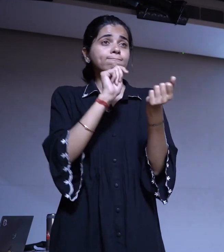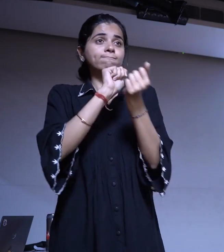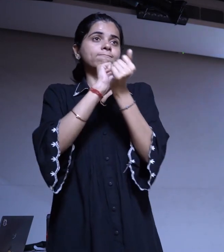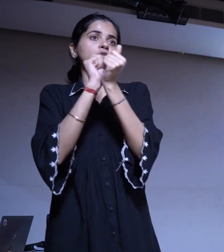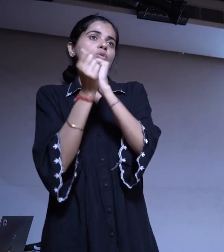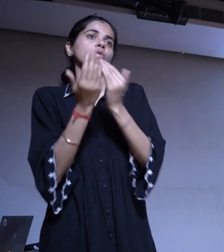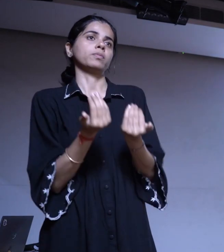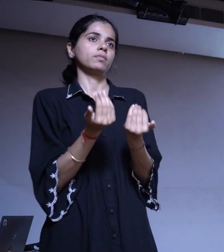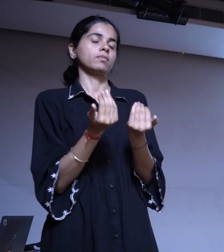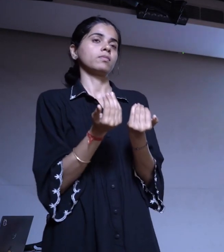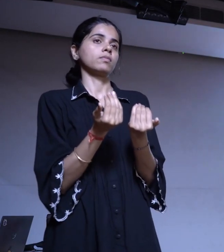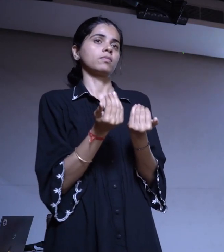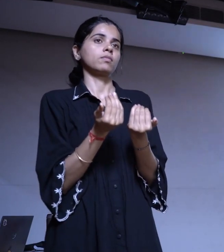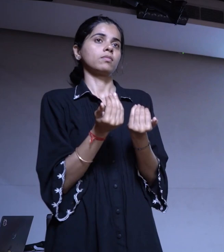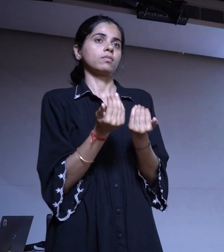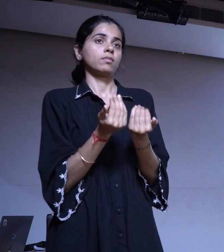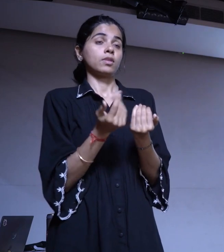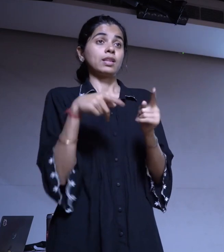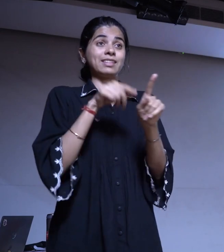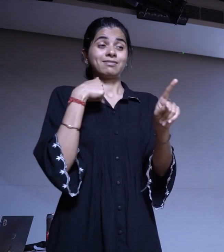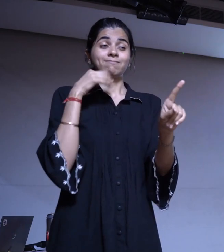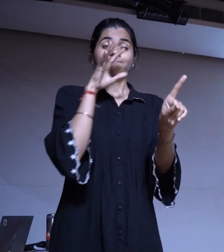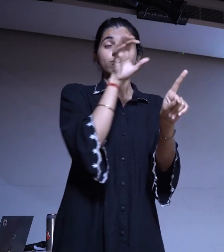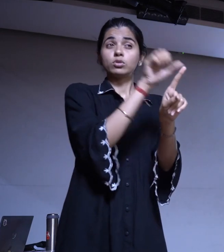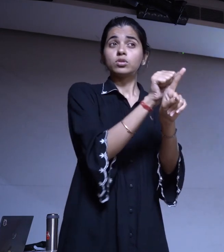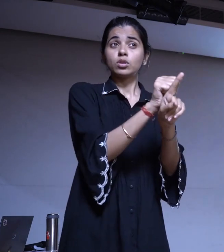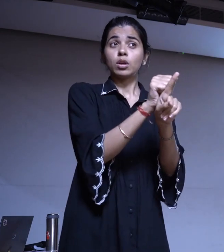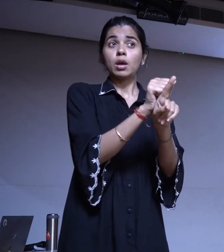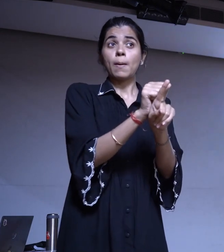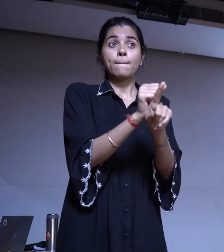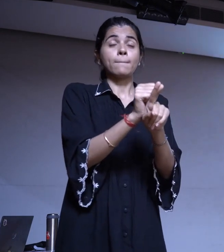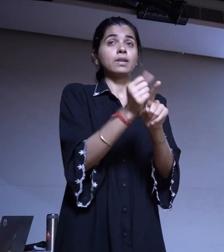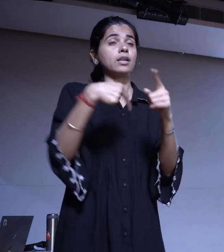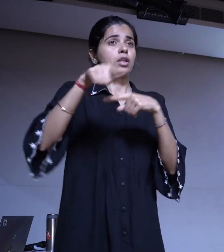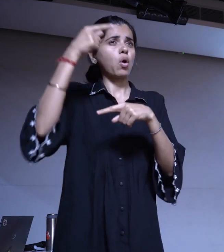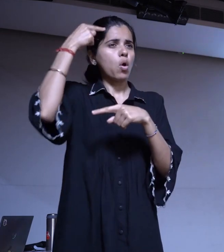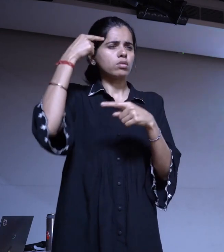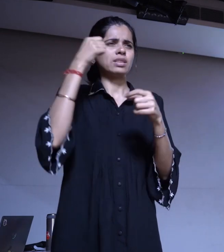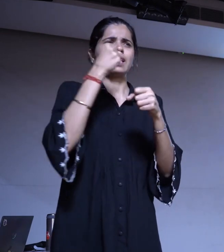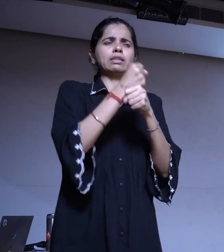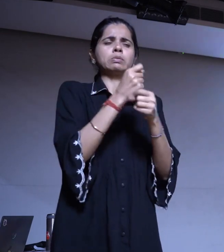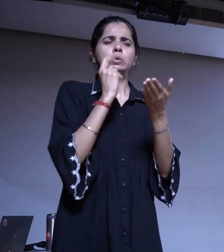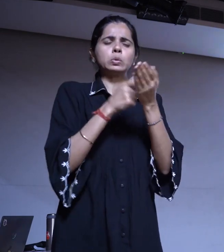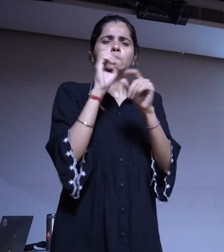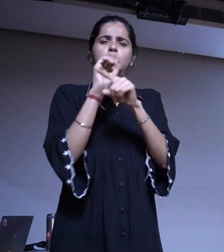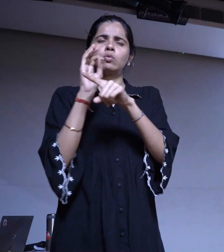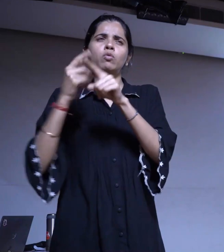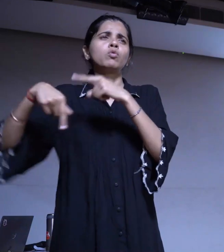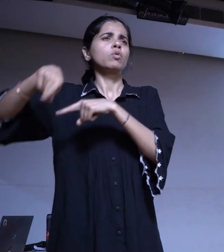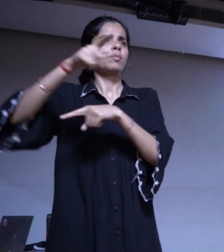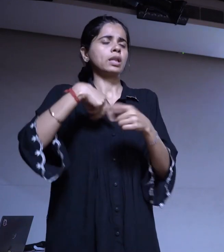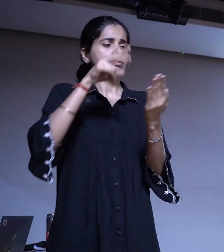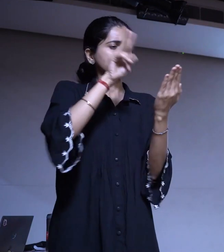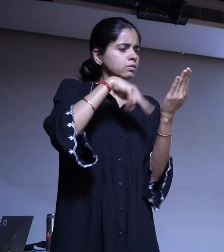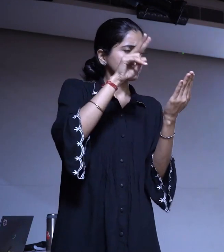change now recognizing that children are getting this instruction in the classroom you can actually begin